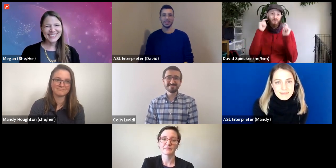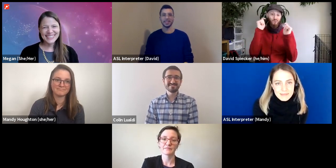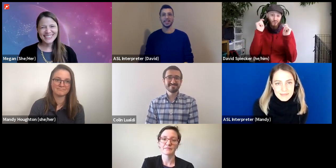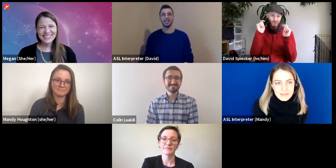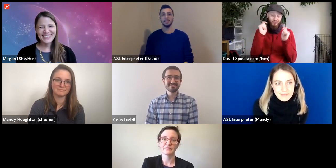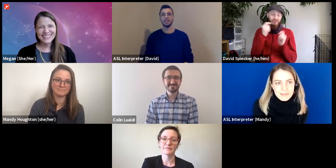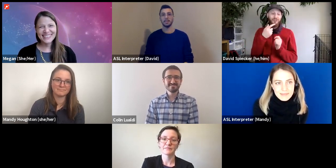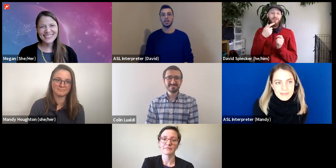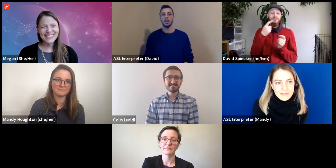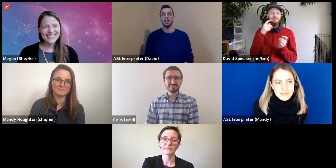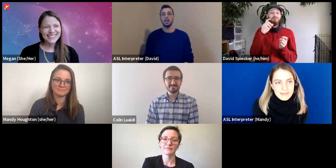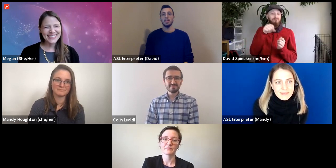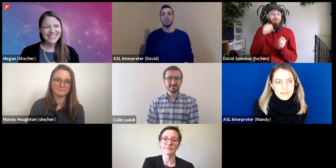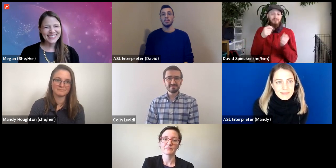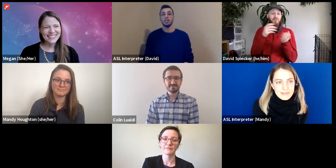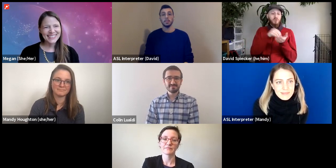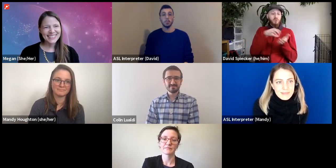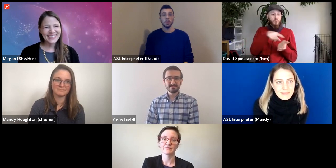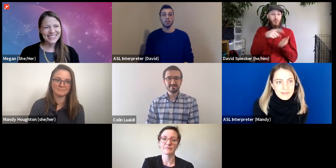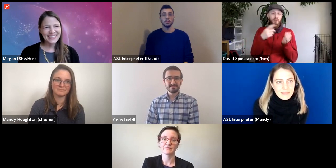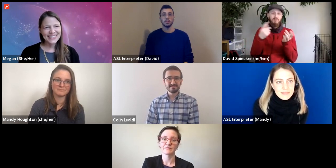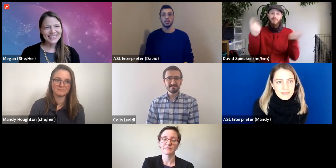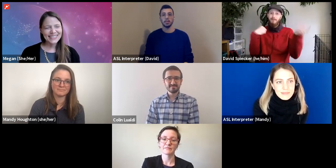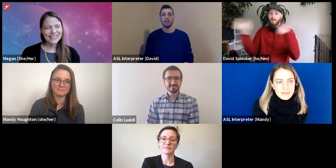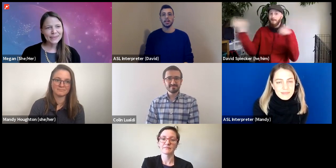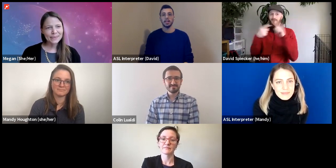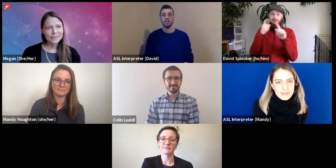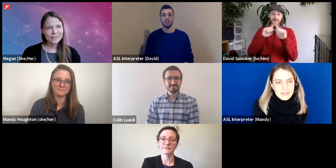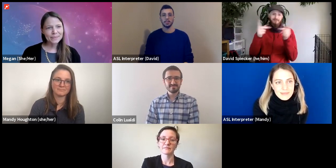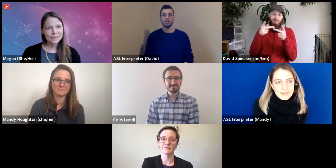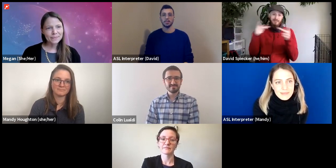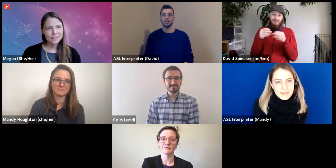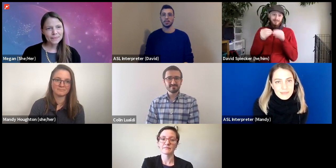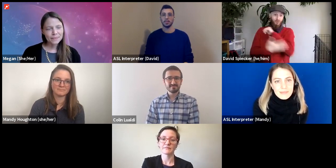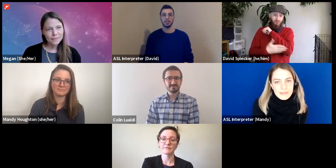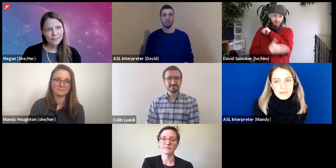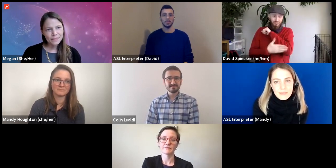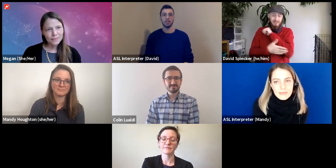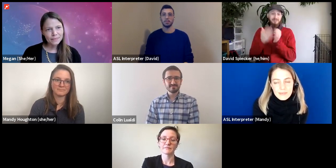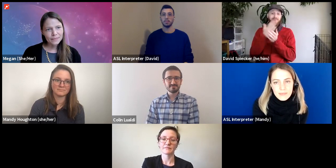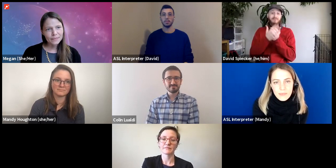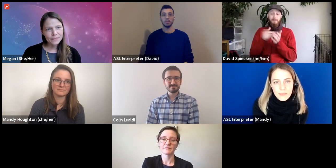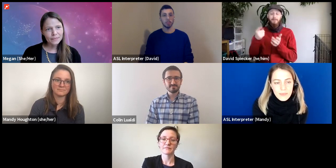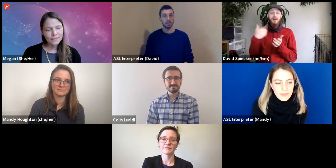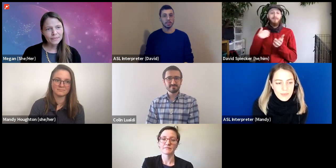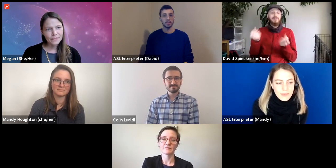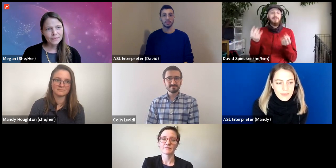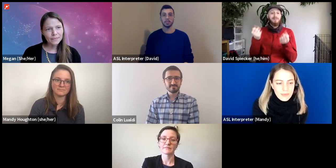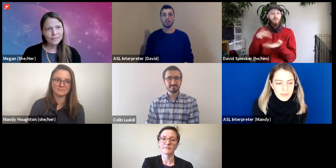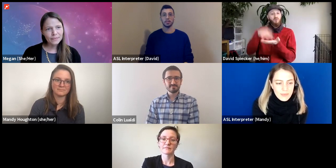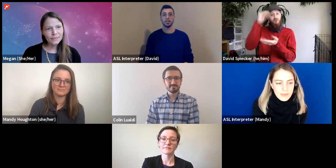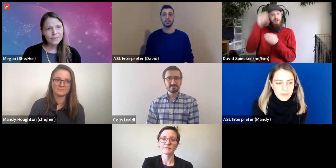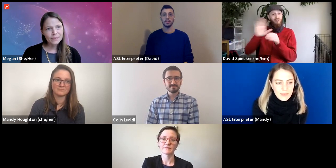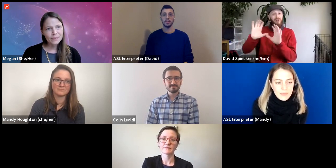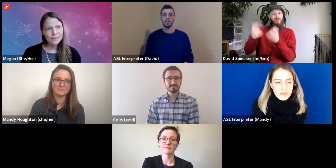to use that sign. For example, when I was tutoring, I did have some students who were coming to me from different places,